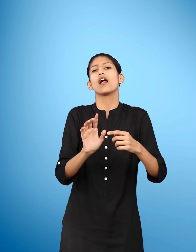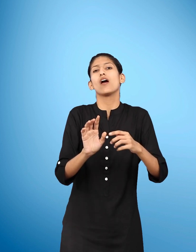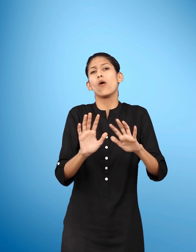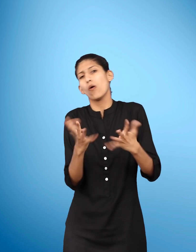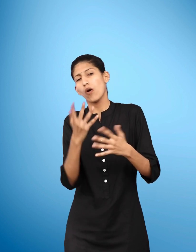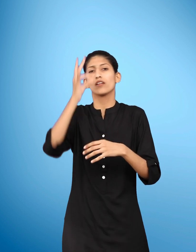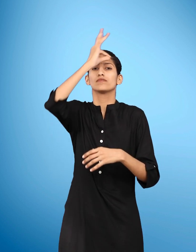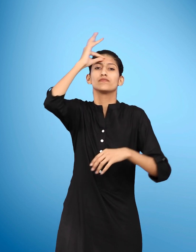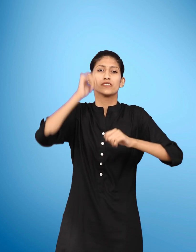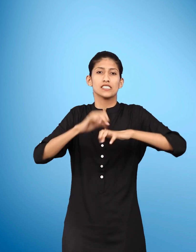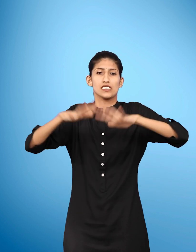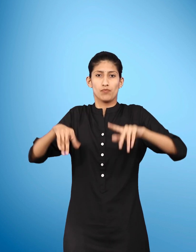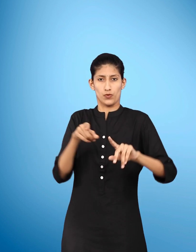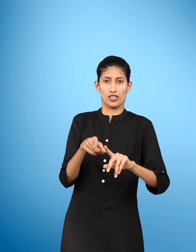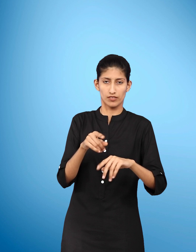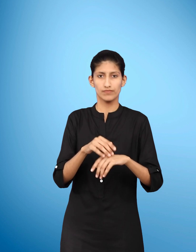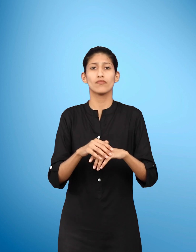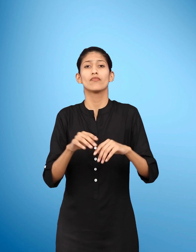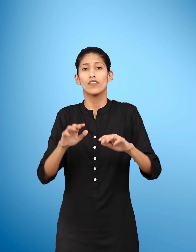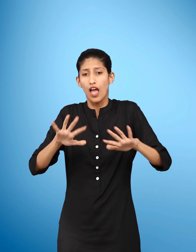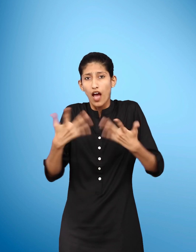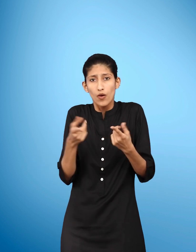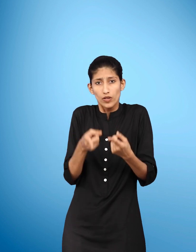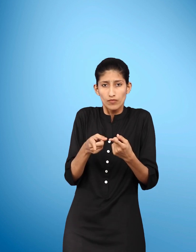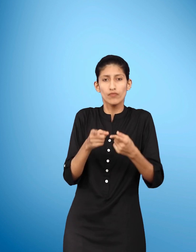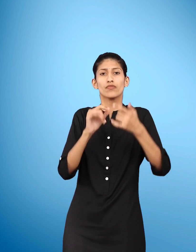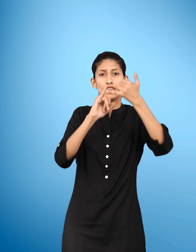they choose to sail with the southwest monsoon.